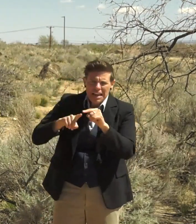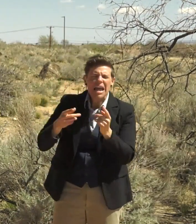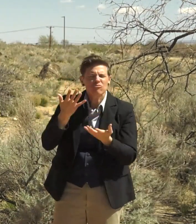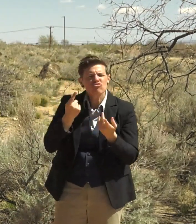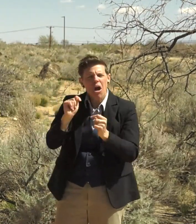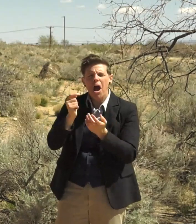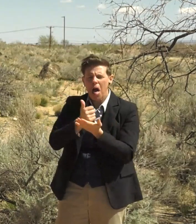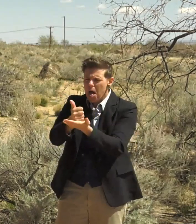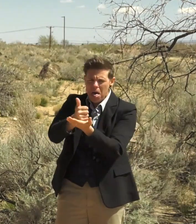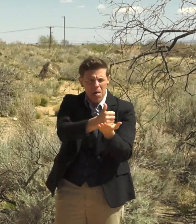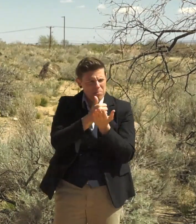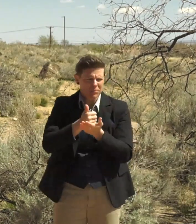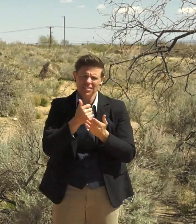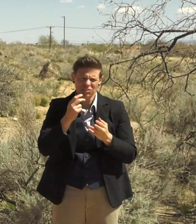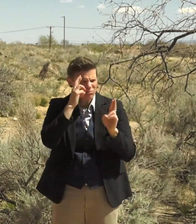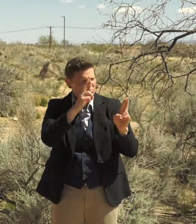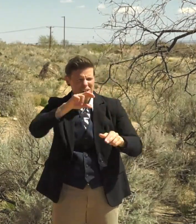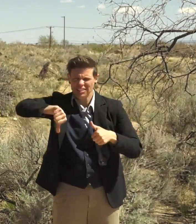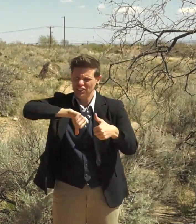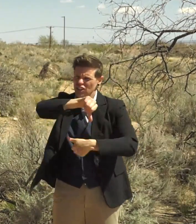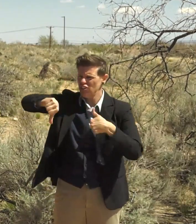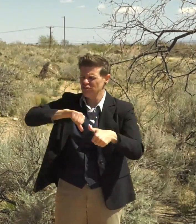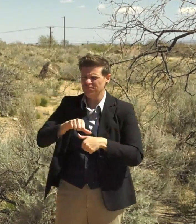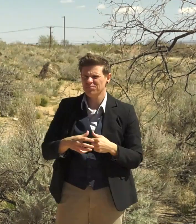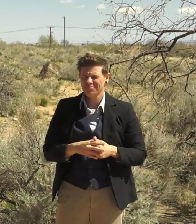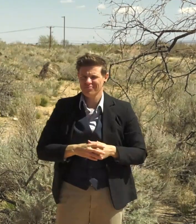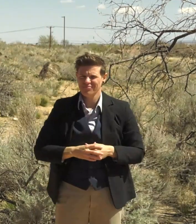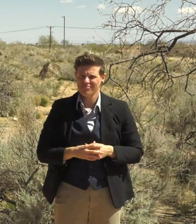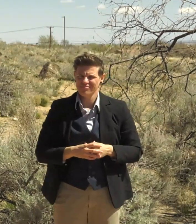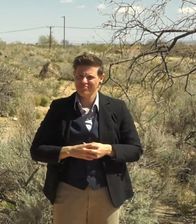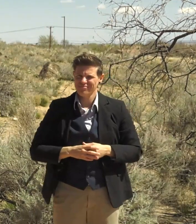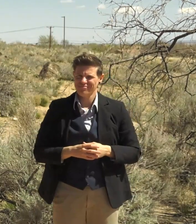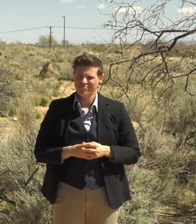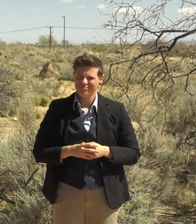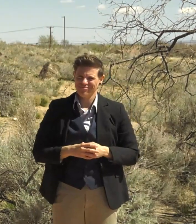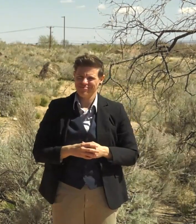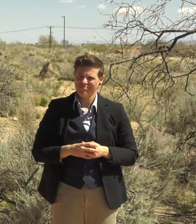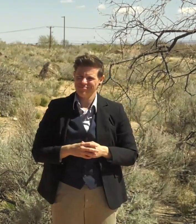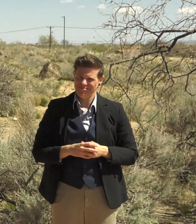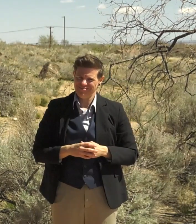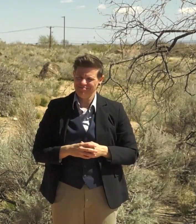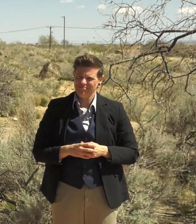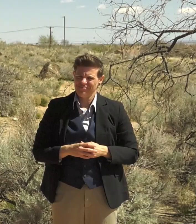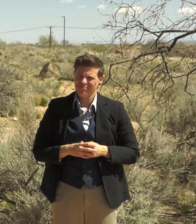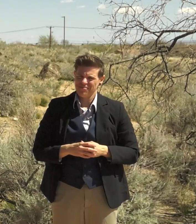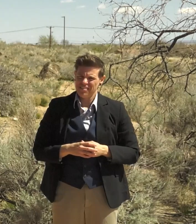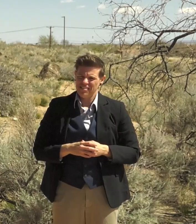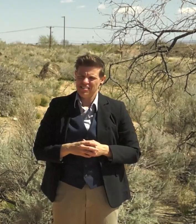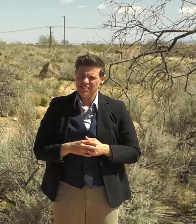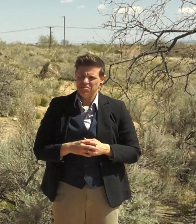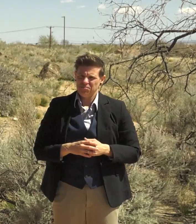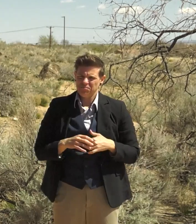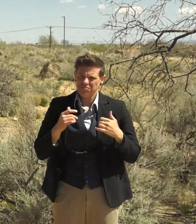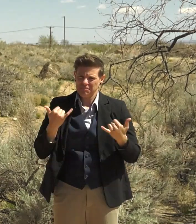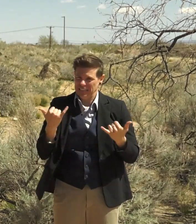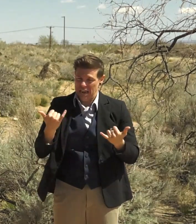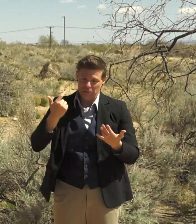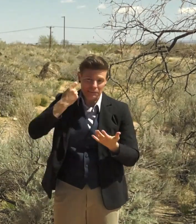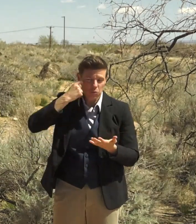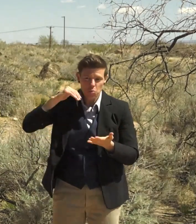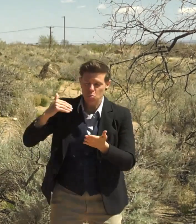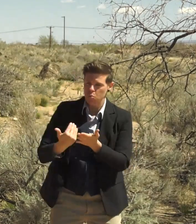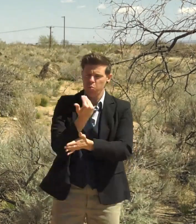Okay, so let's talk a little bit about, I think the most breaking item today is